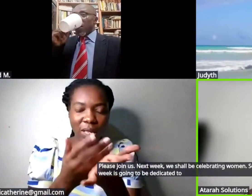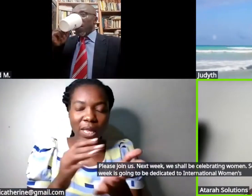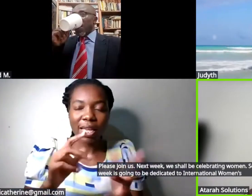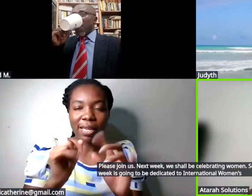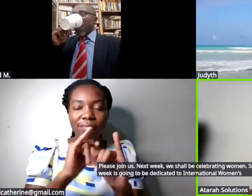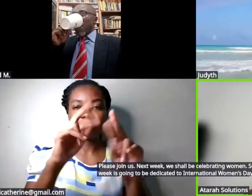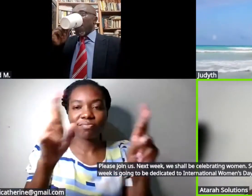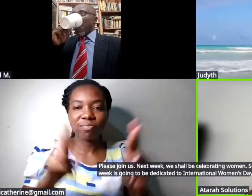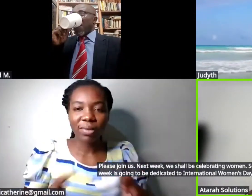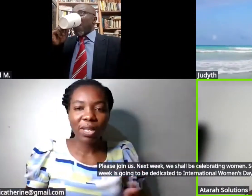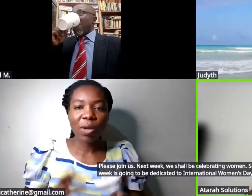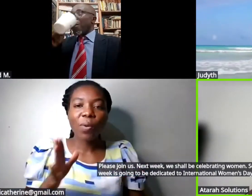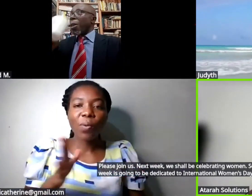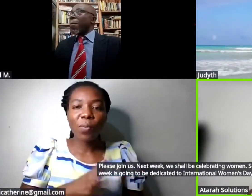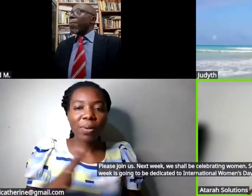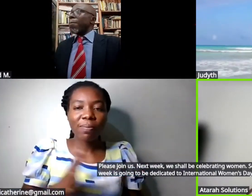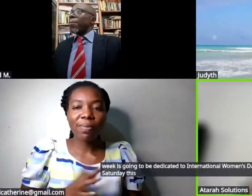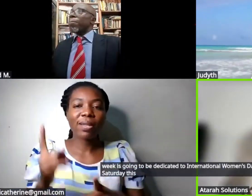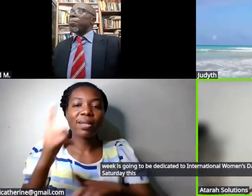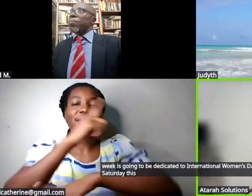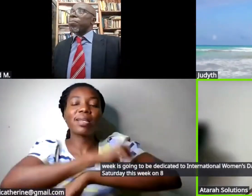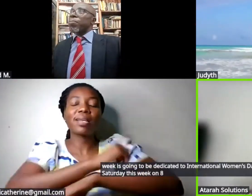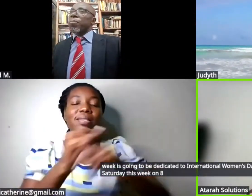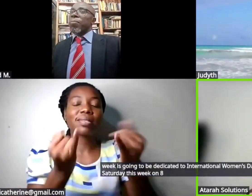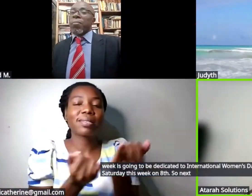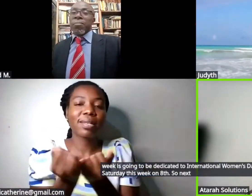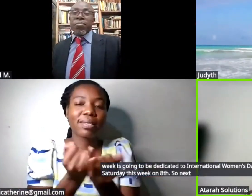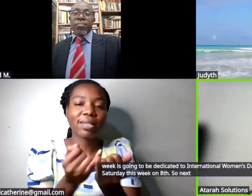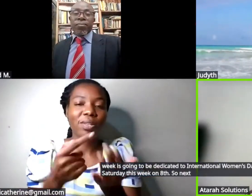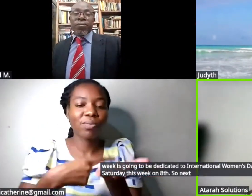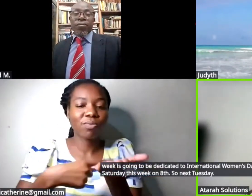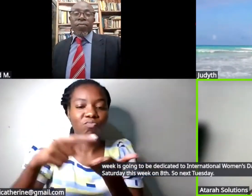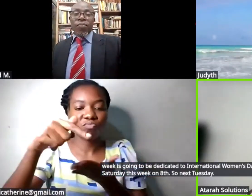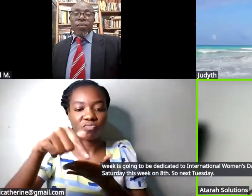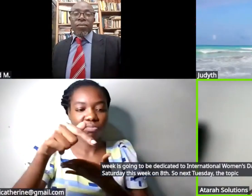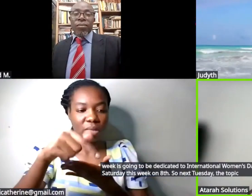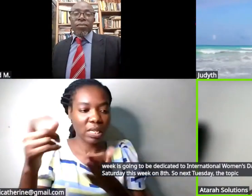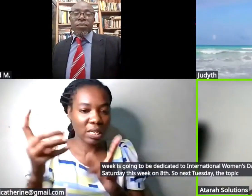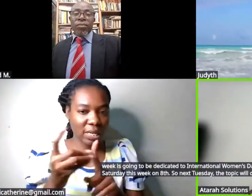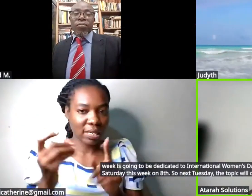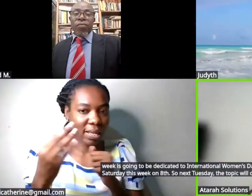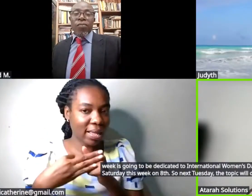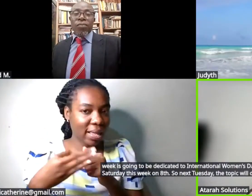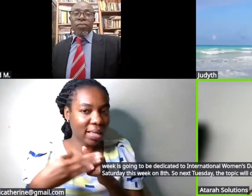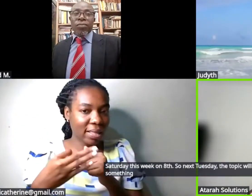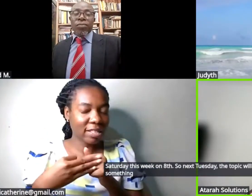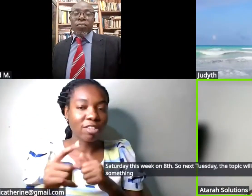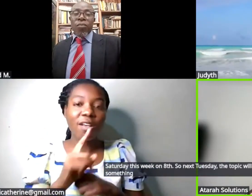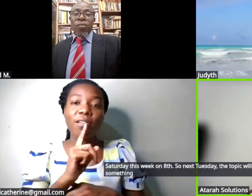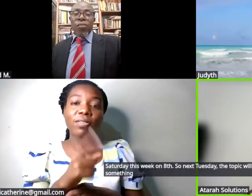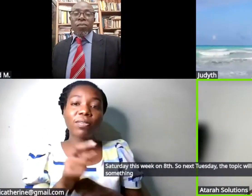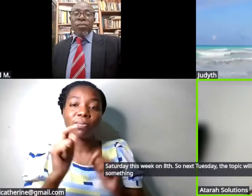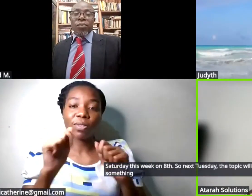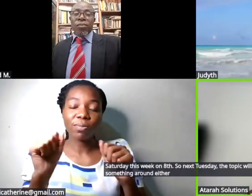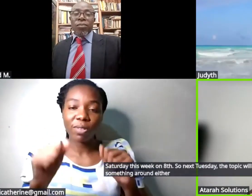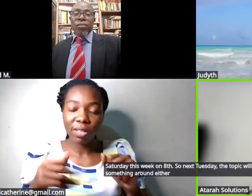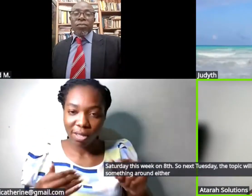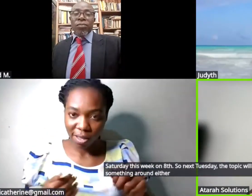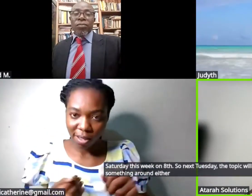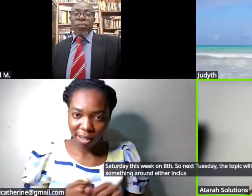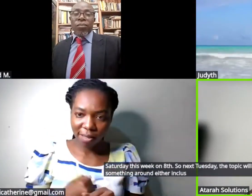on Saturday this week on 8th. So next Tuesday, the topic will definitely be something around either inclusion